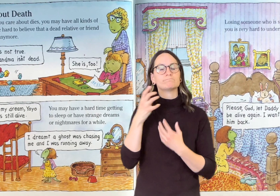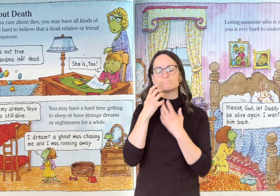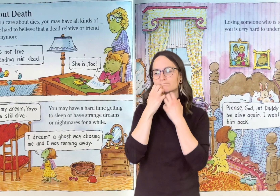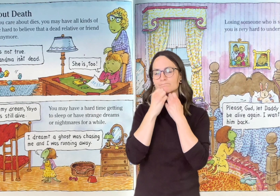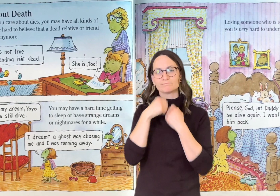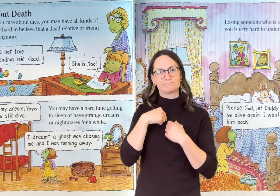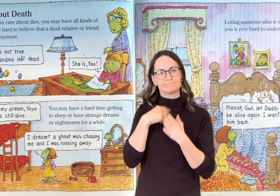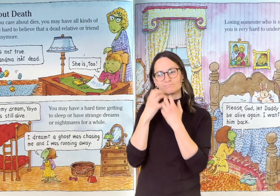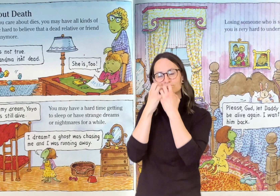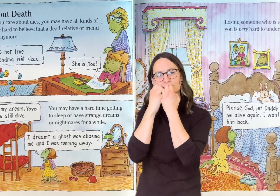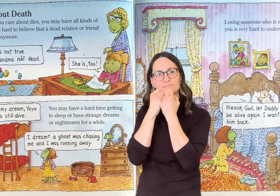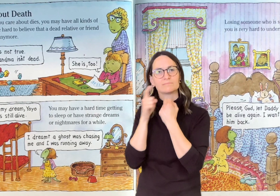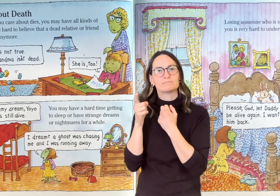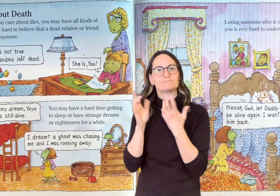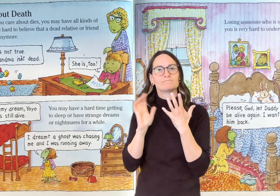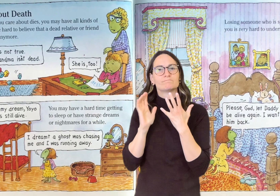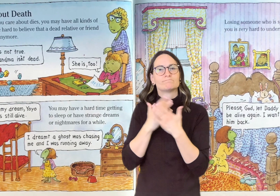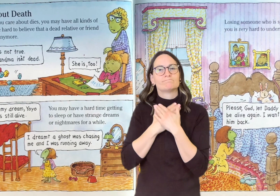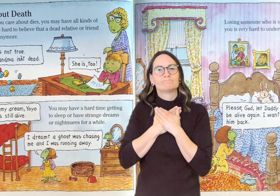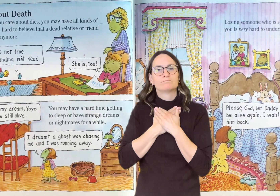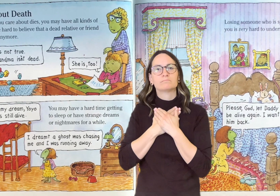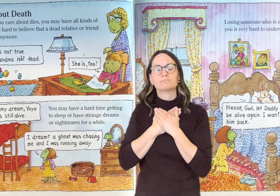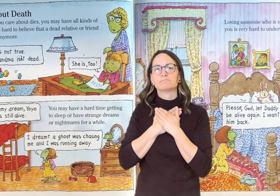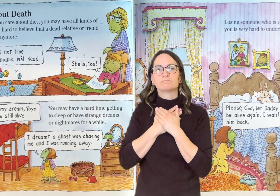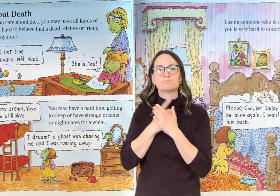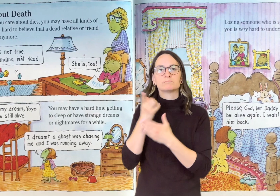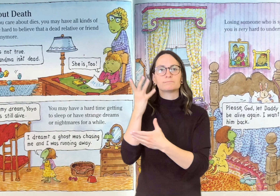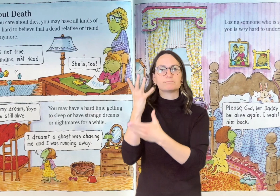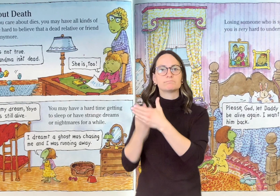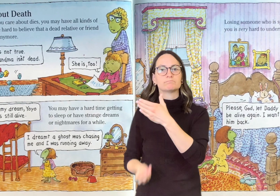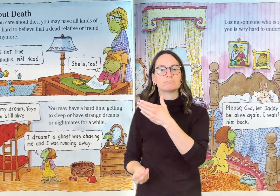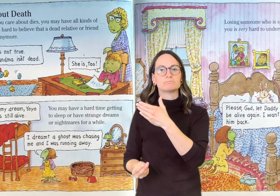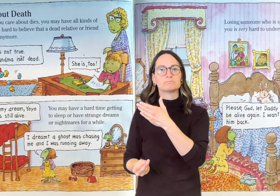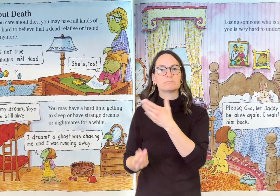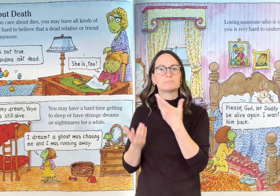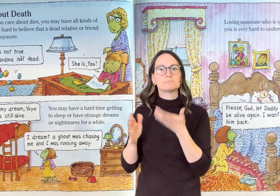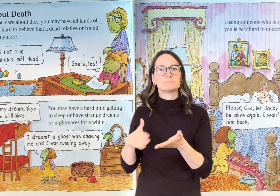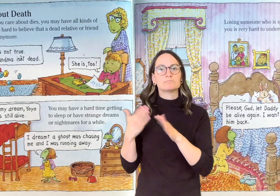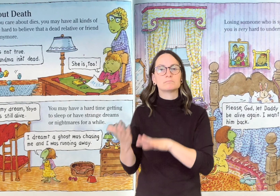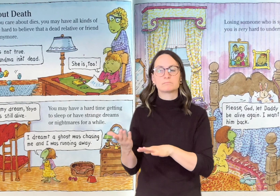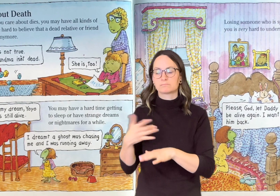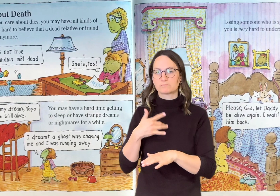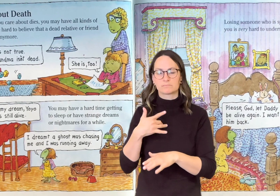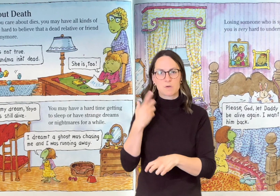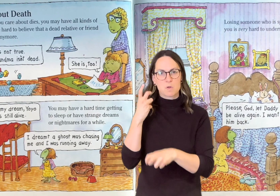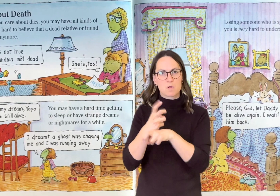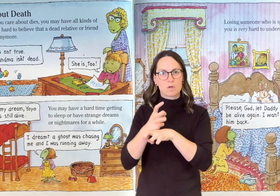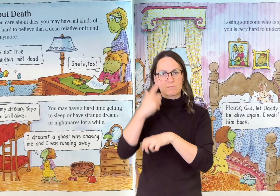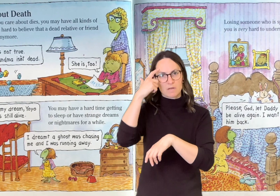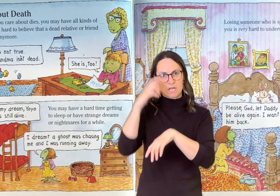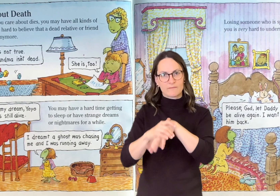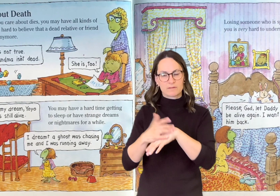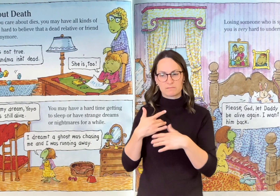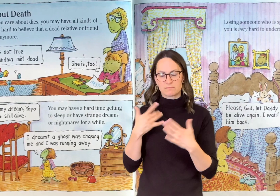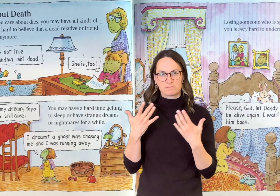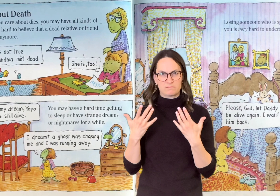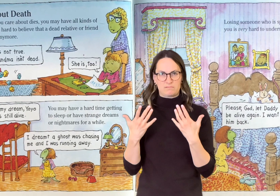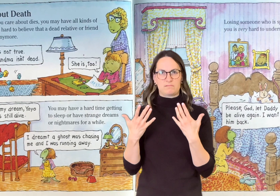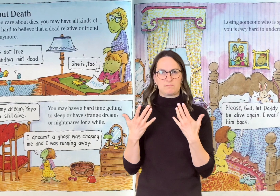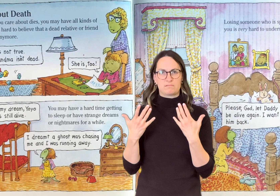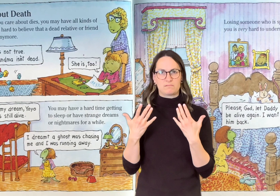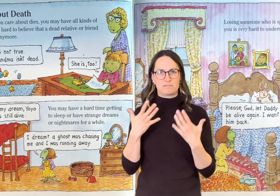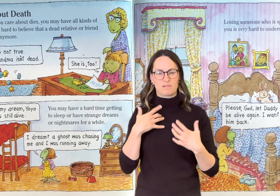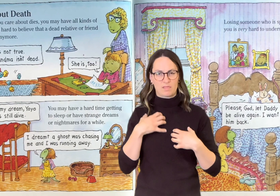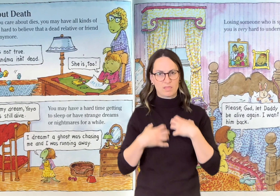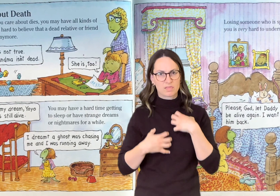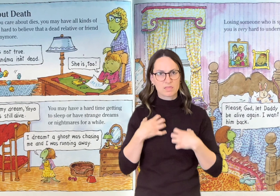When someone you care about dies, you may have all kinds of feelings. It may be hard to believe that a dead relative or friend